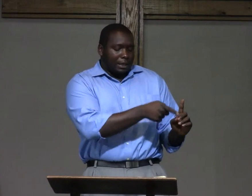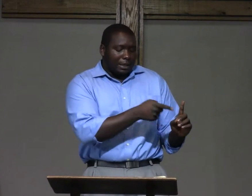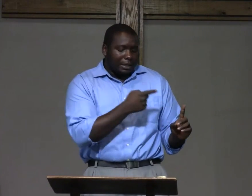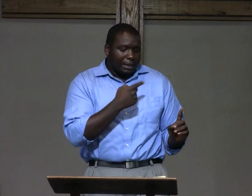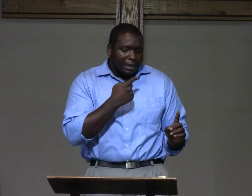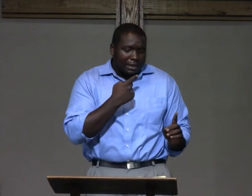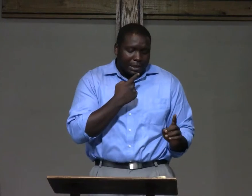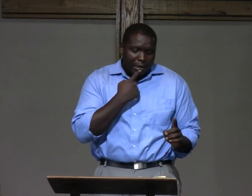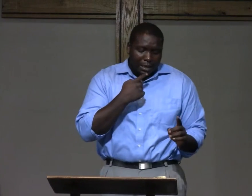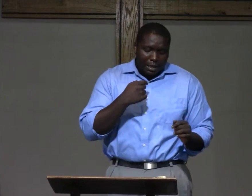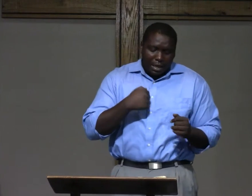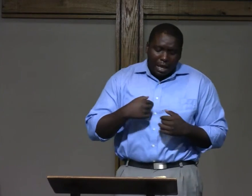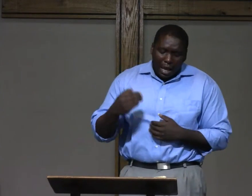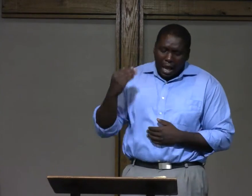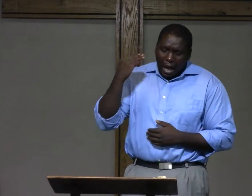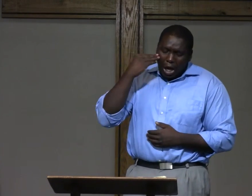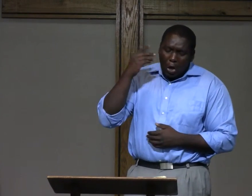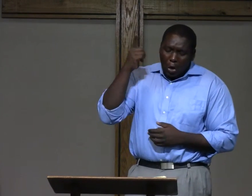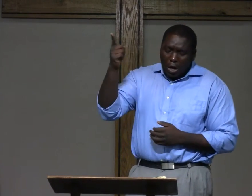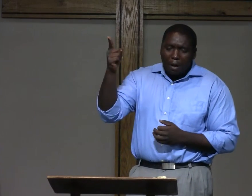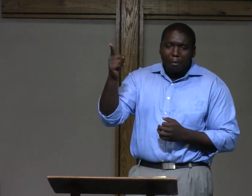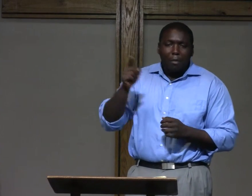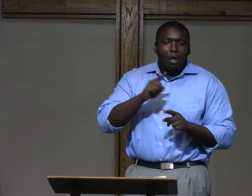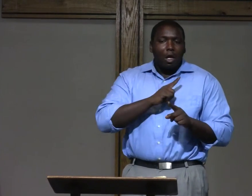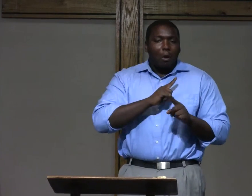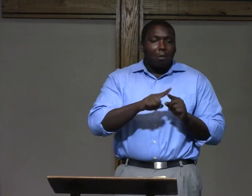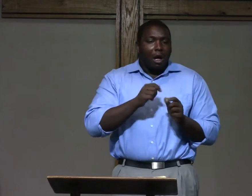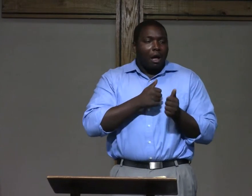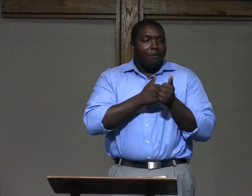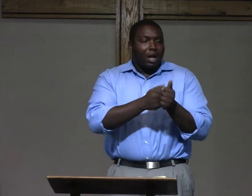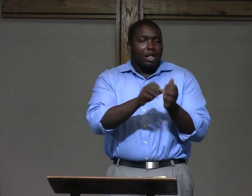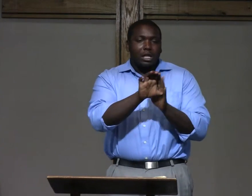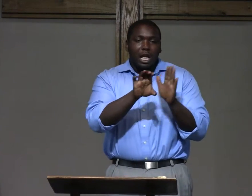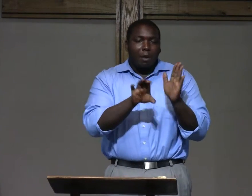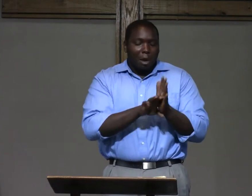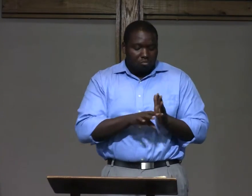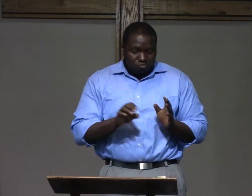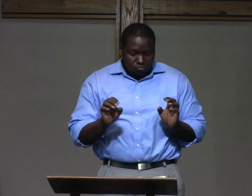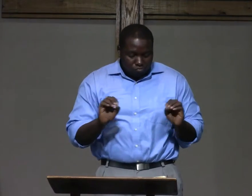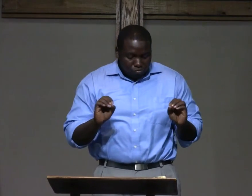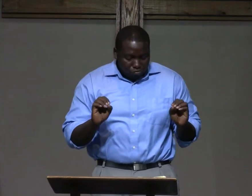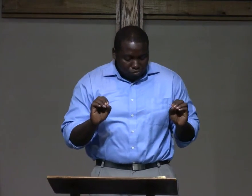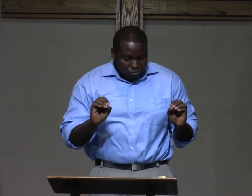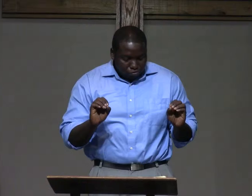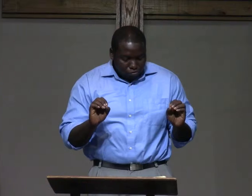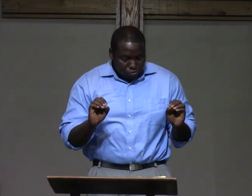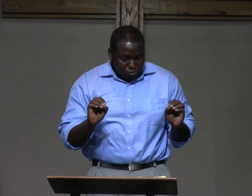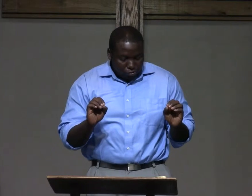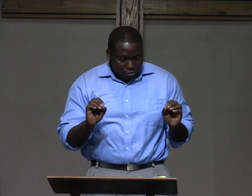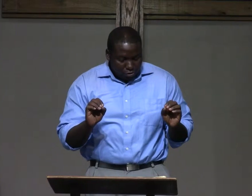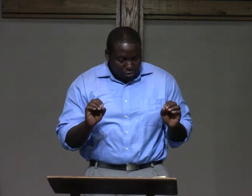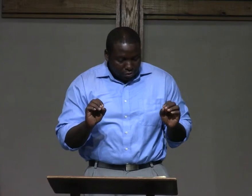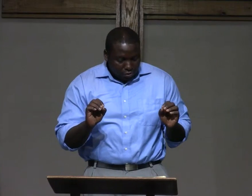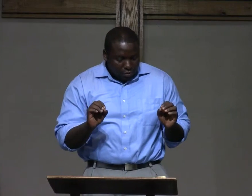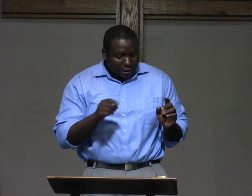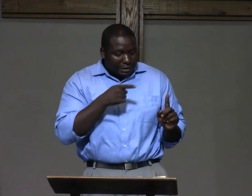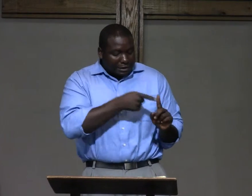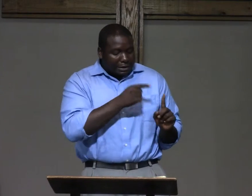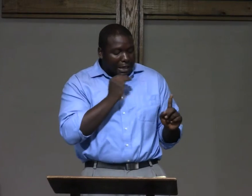It says in verse 4, He that saith, I know him, and keepeth not his commandments, is